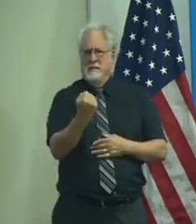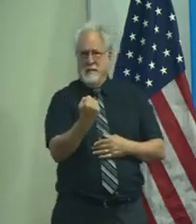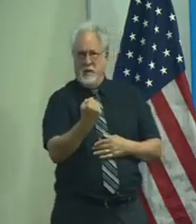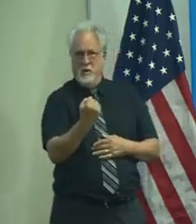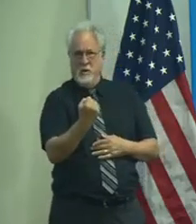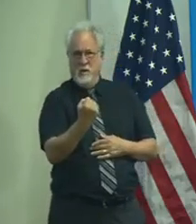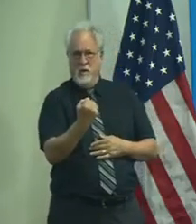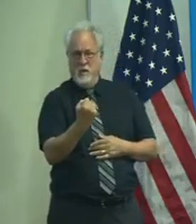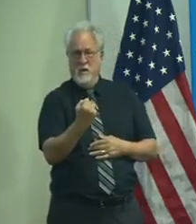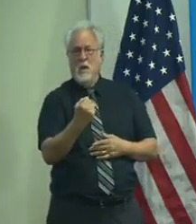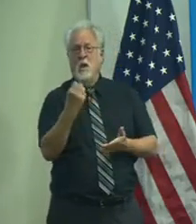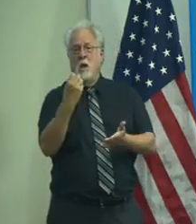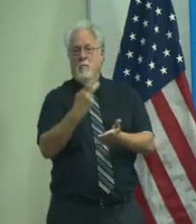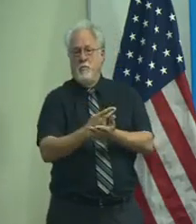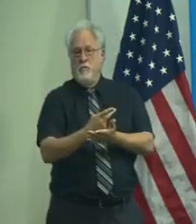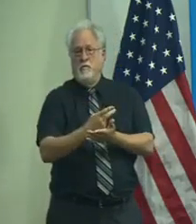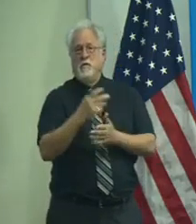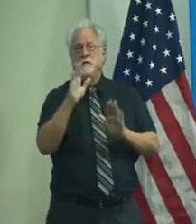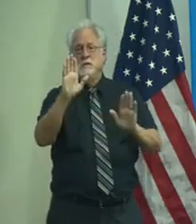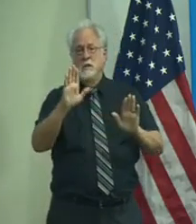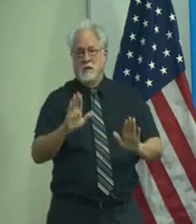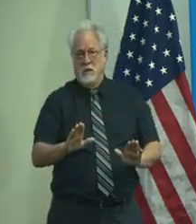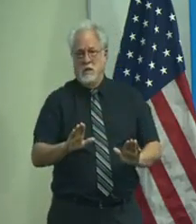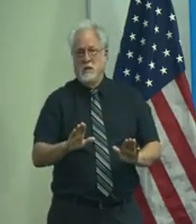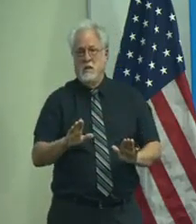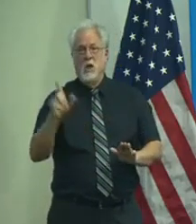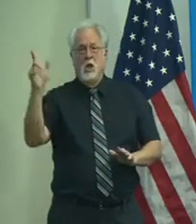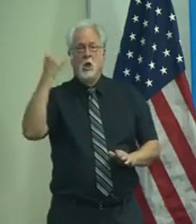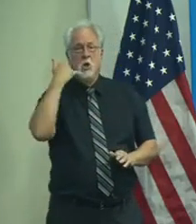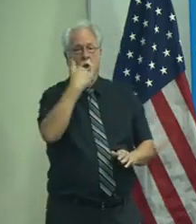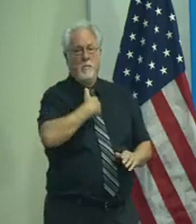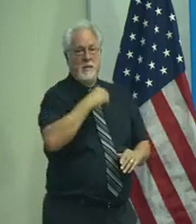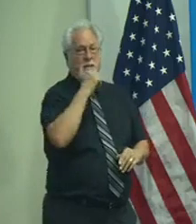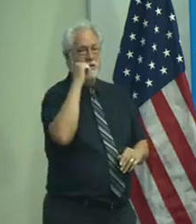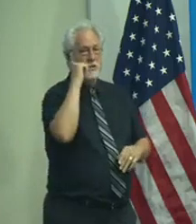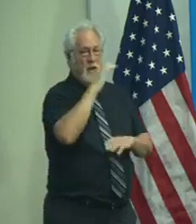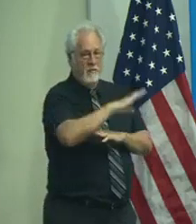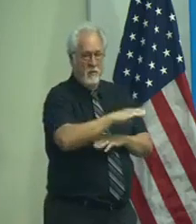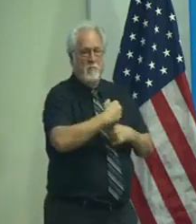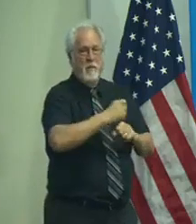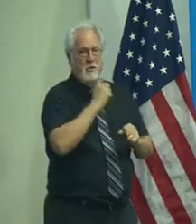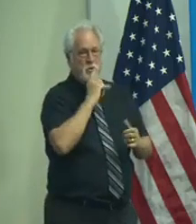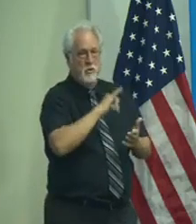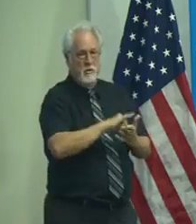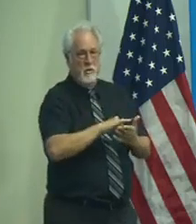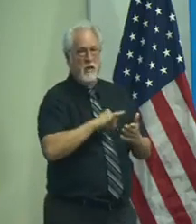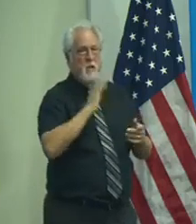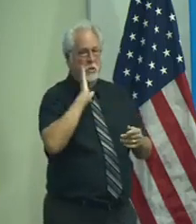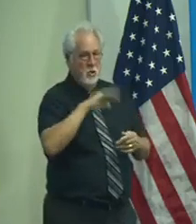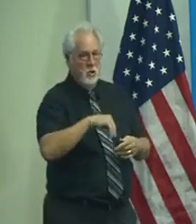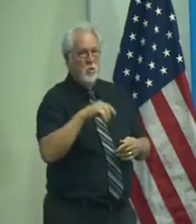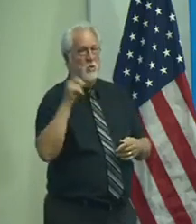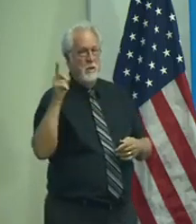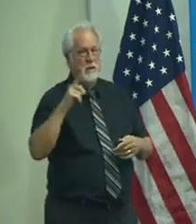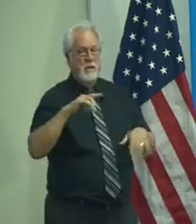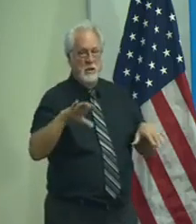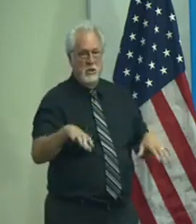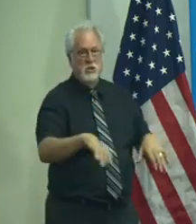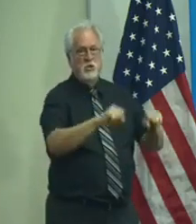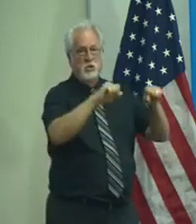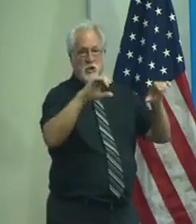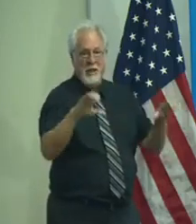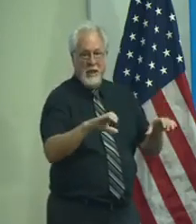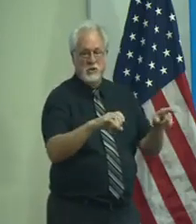Saturday. It was approved on Sunday. He called me yesterday afternoon to make sure that I knew he was taking action on